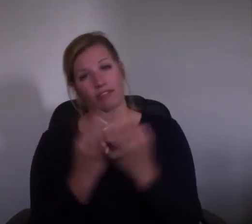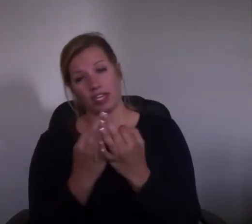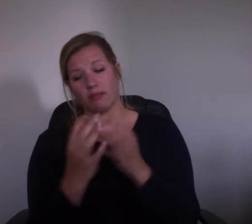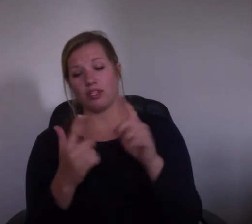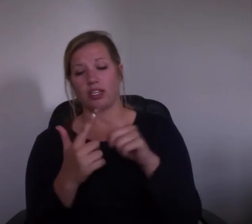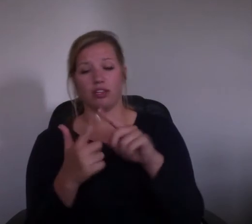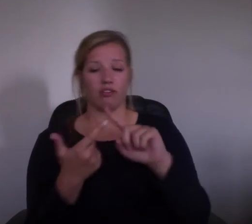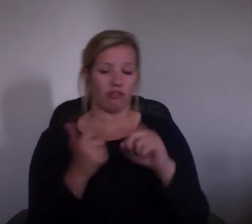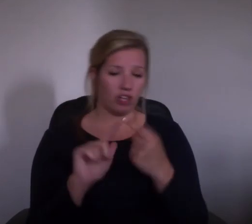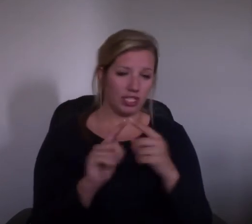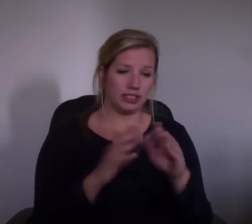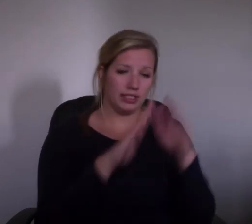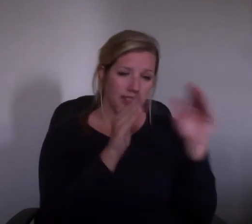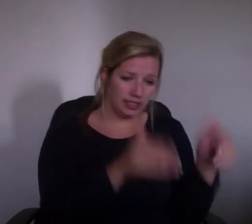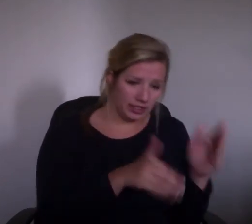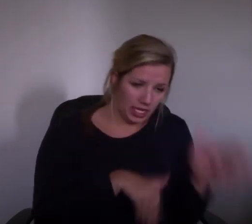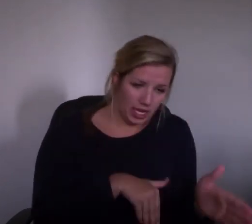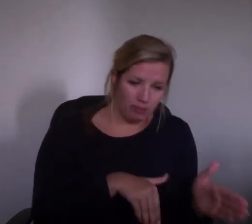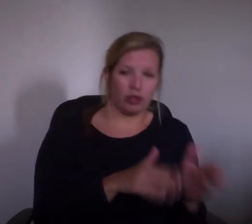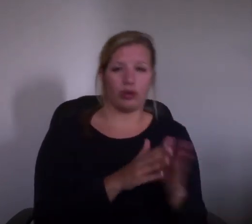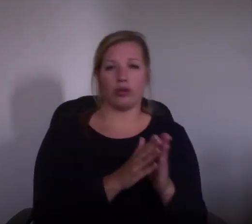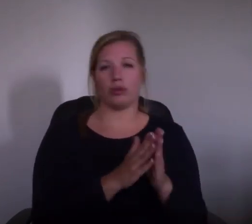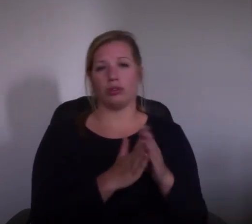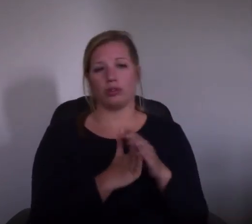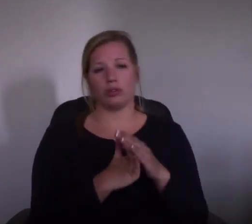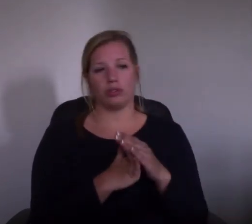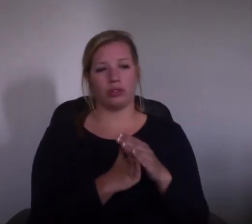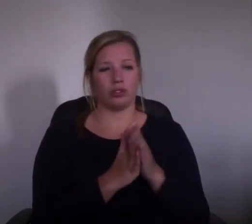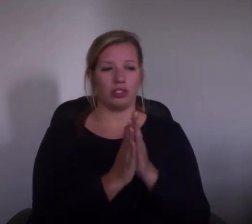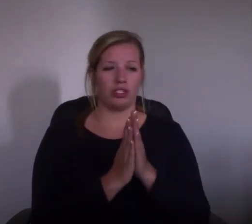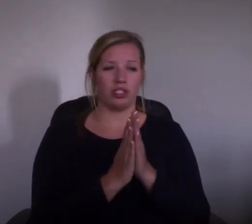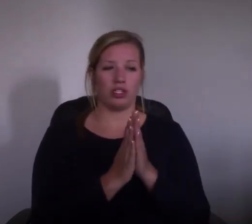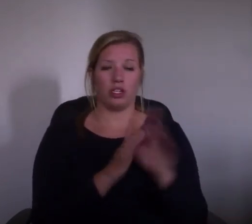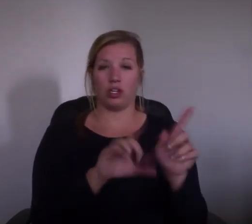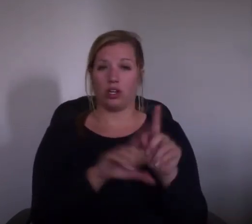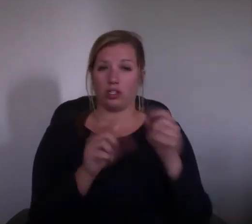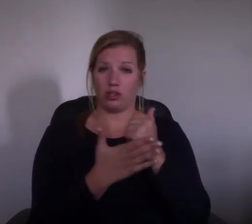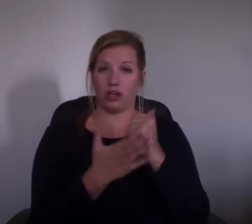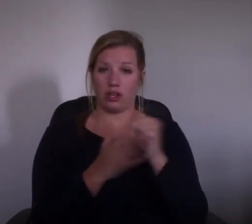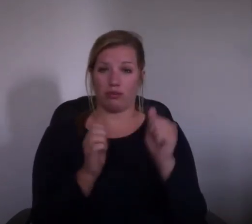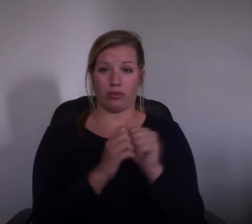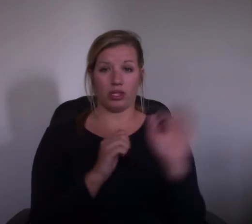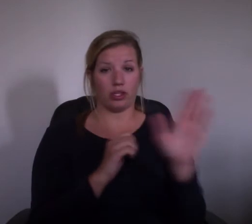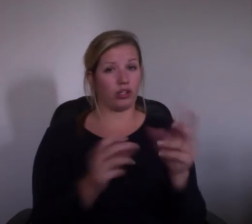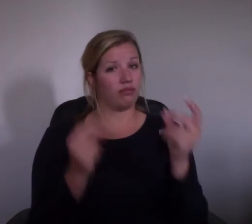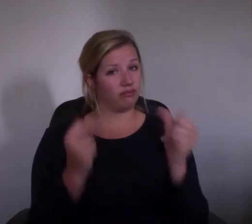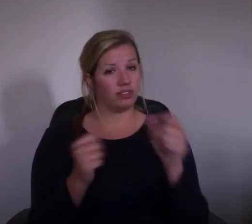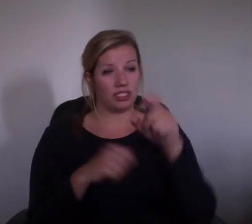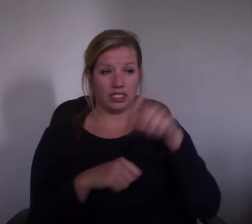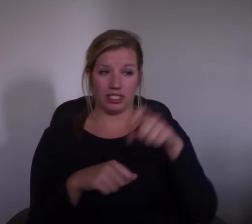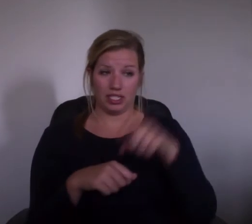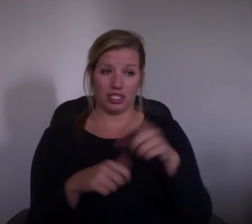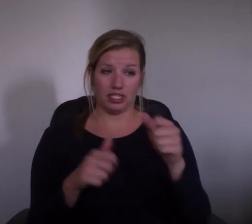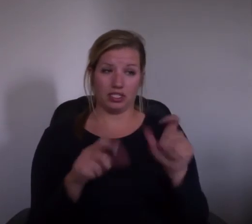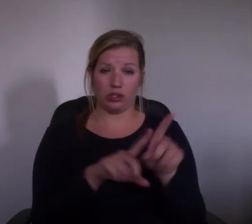people. And this CERT training will enable you to take care of immediate needs, especially in less